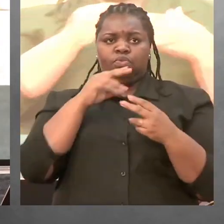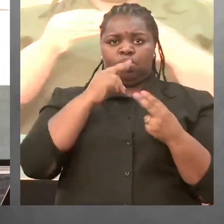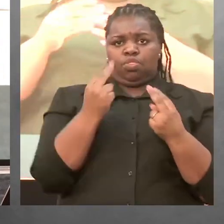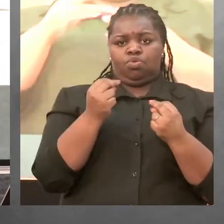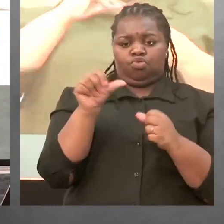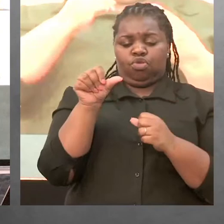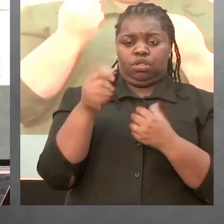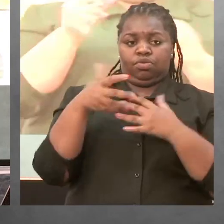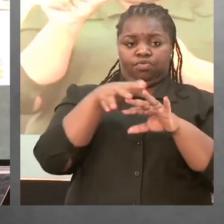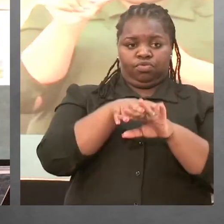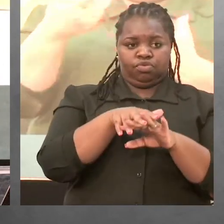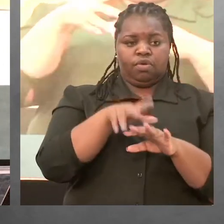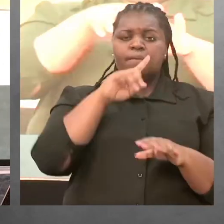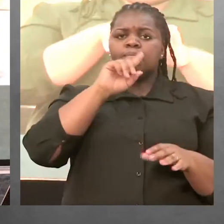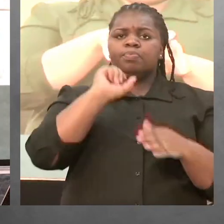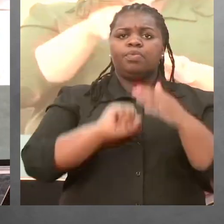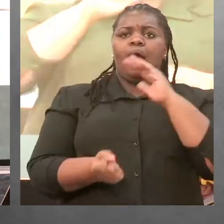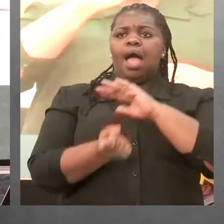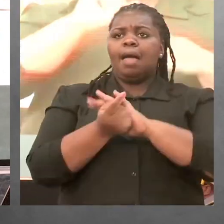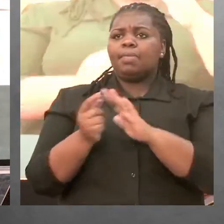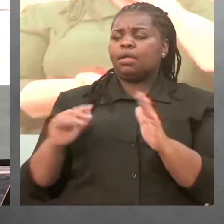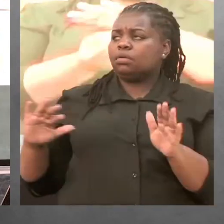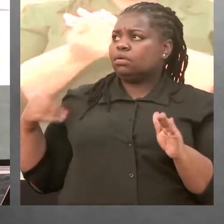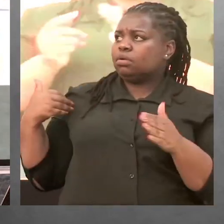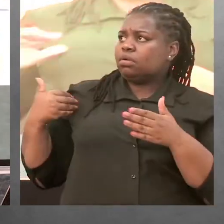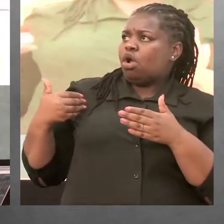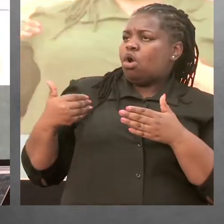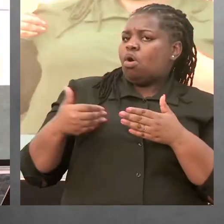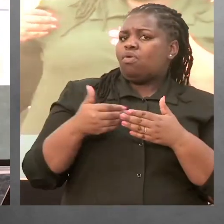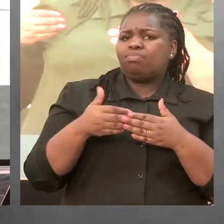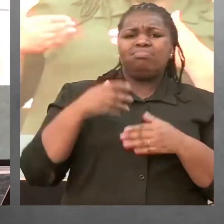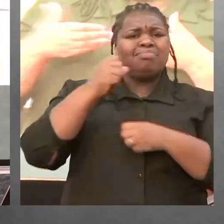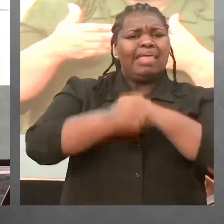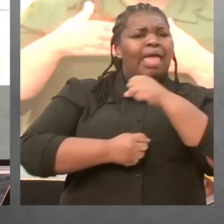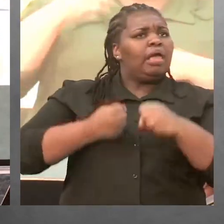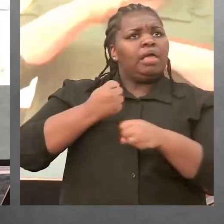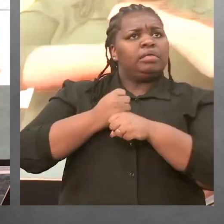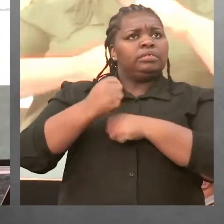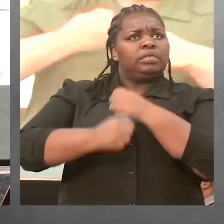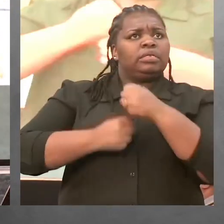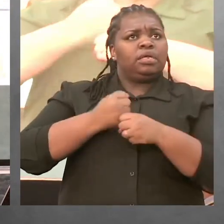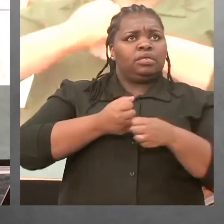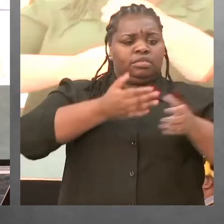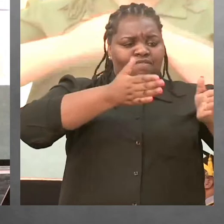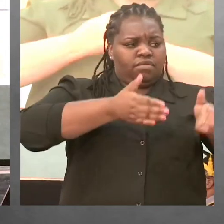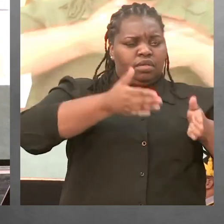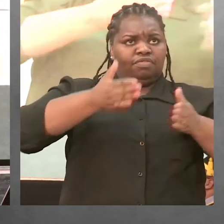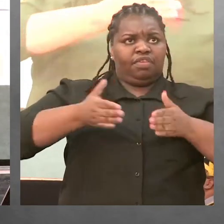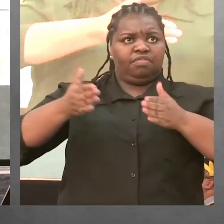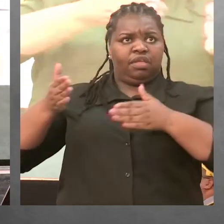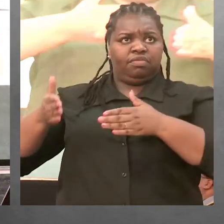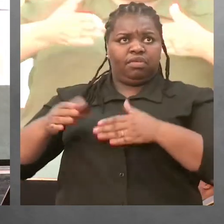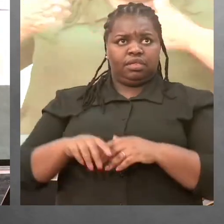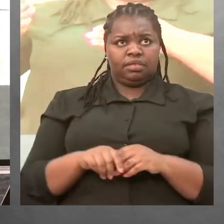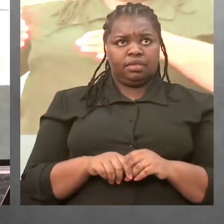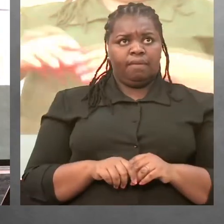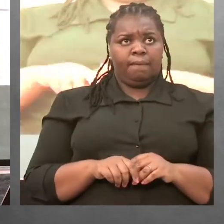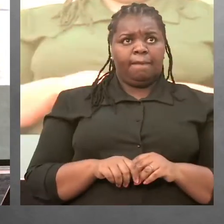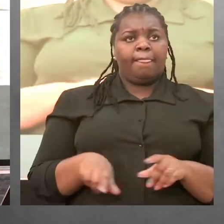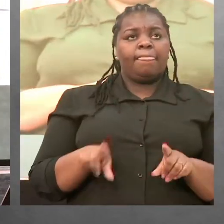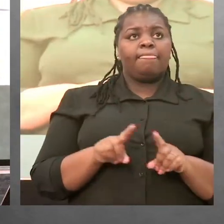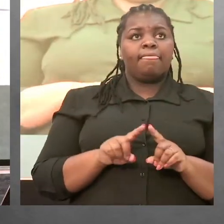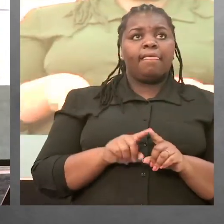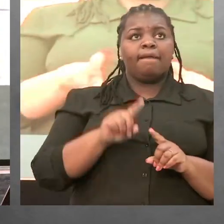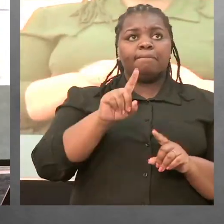revolution. They happened over decades and phases. Even the